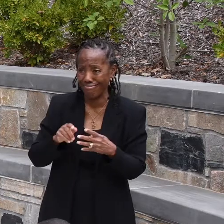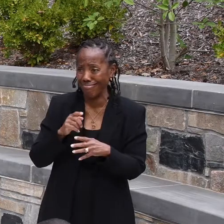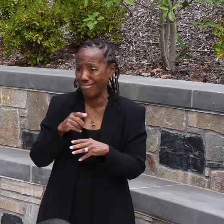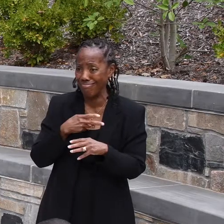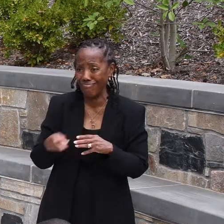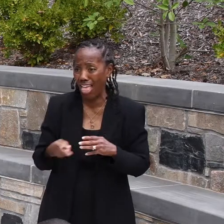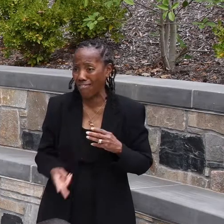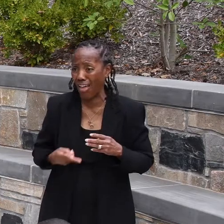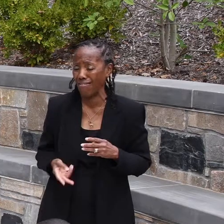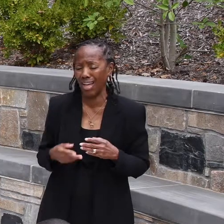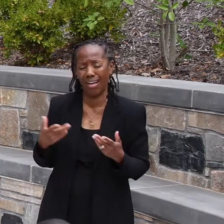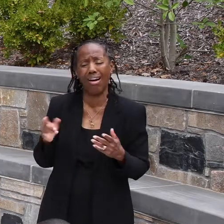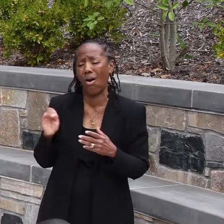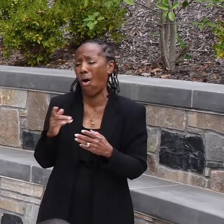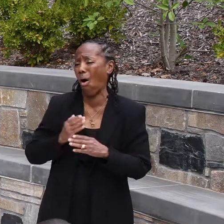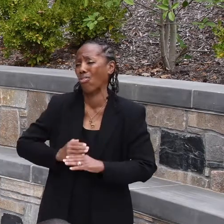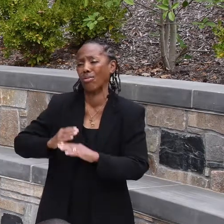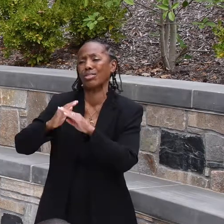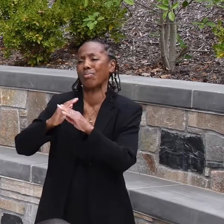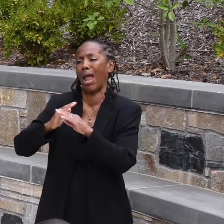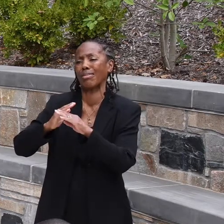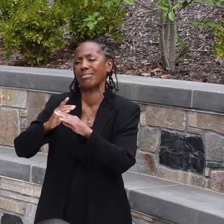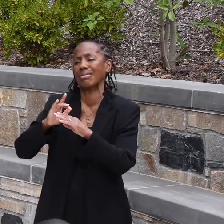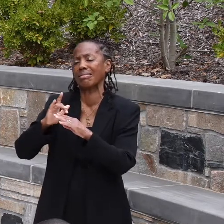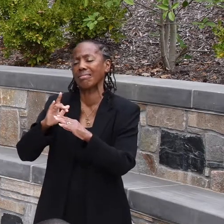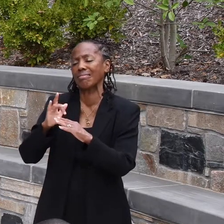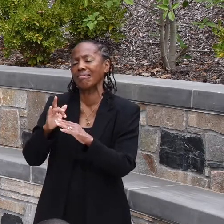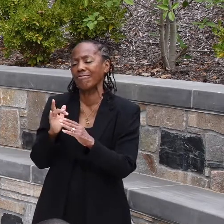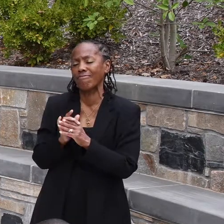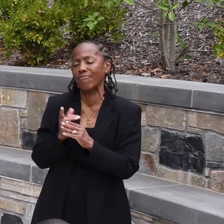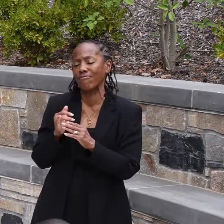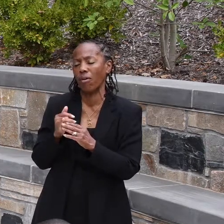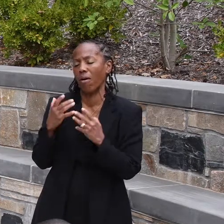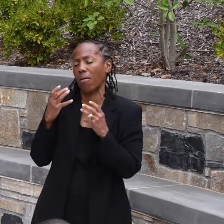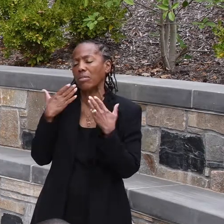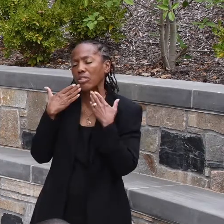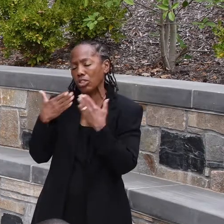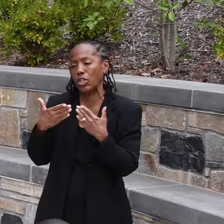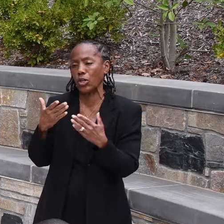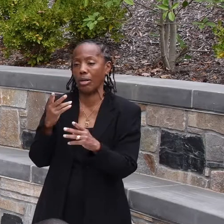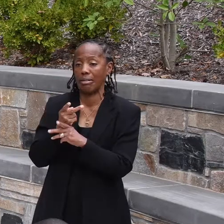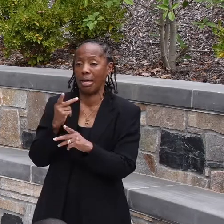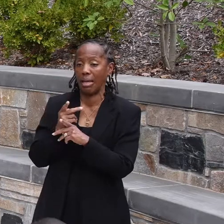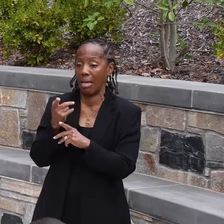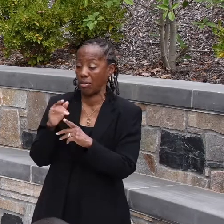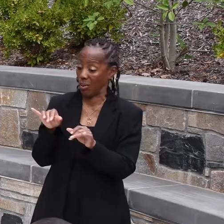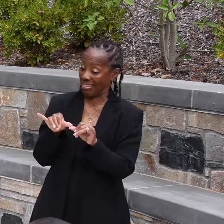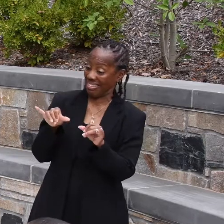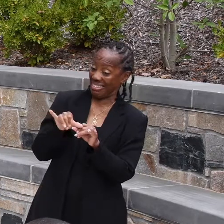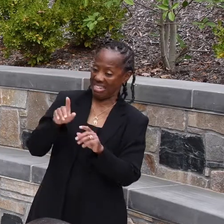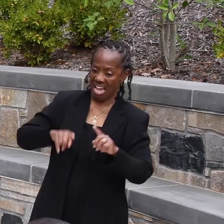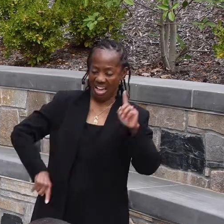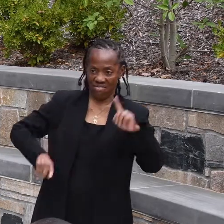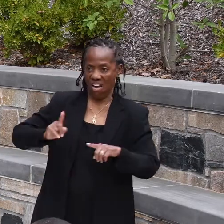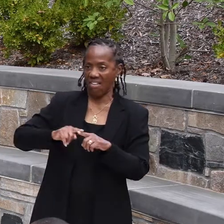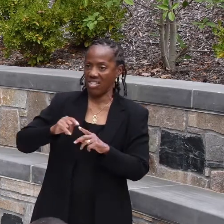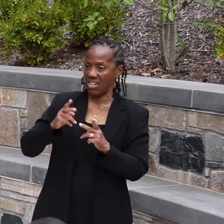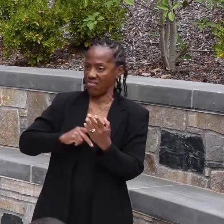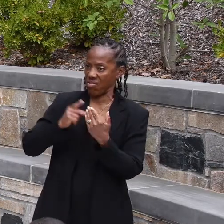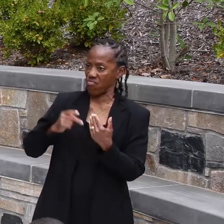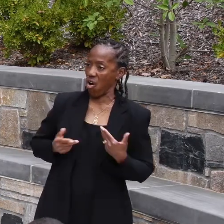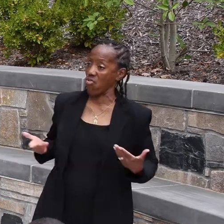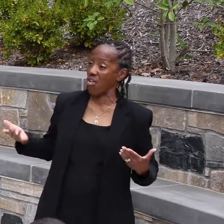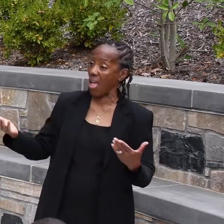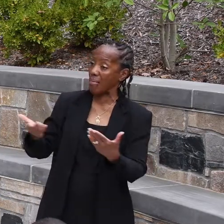those are all things that can be barriers for accessing great care. Because of the size and variety of programs that we have to